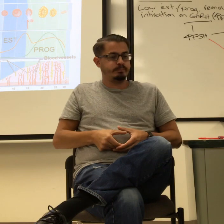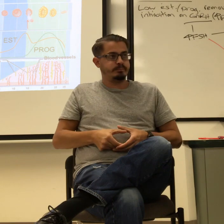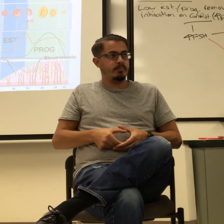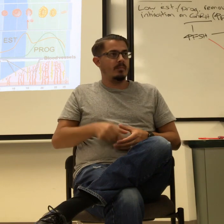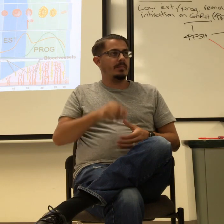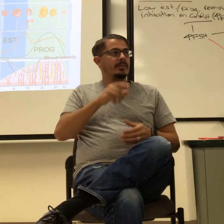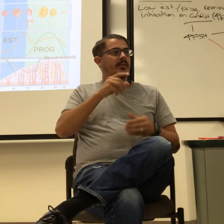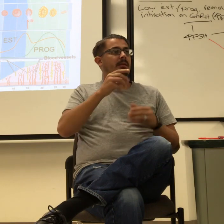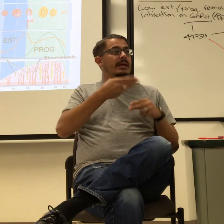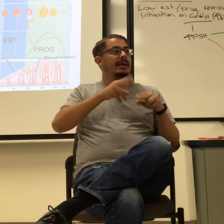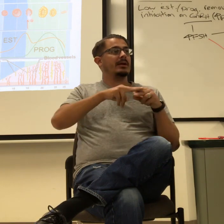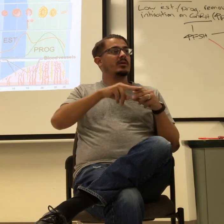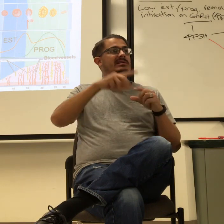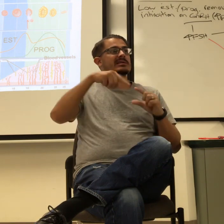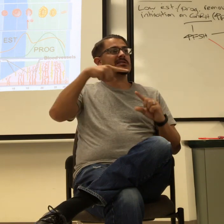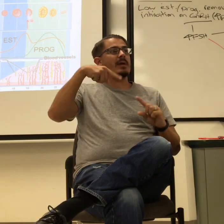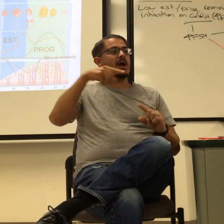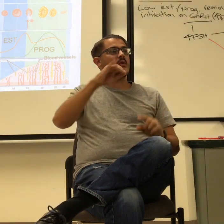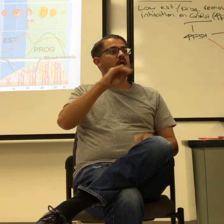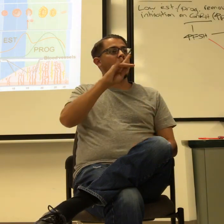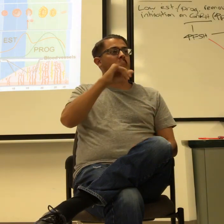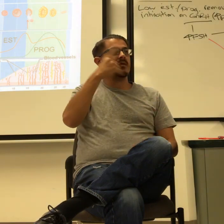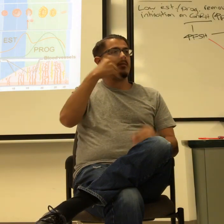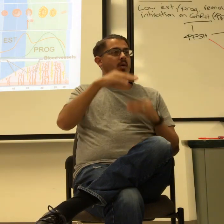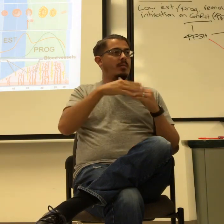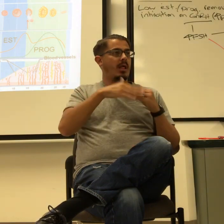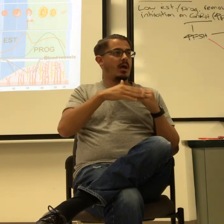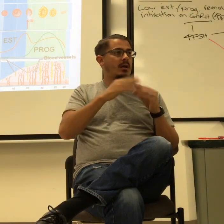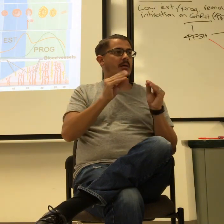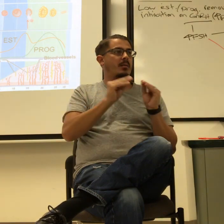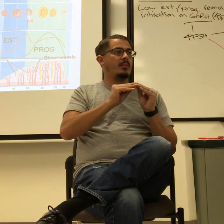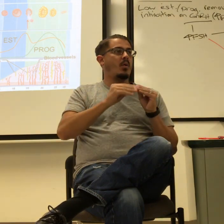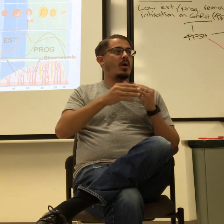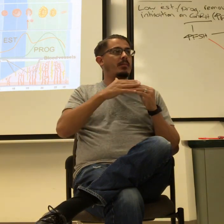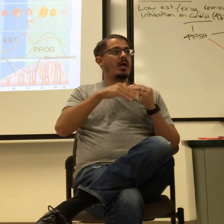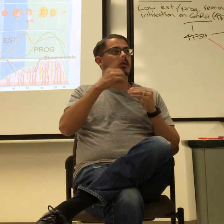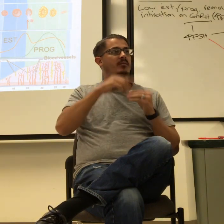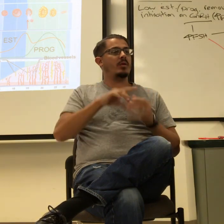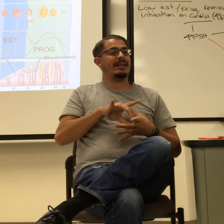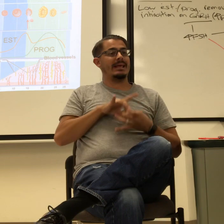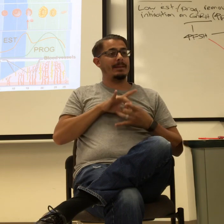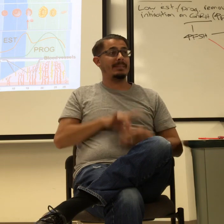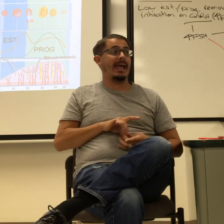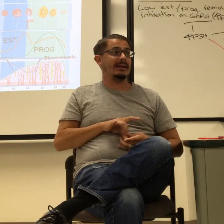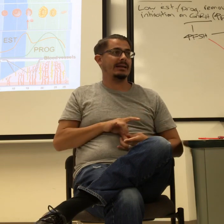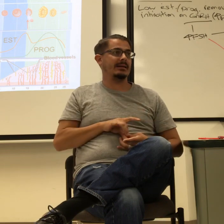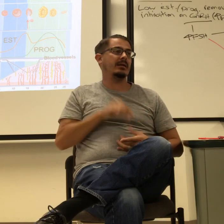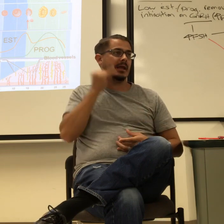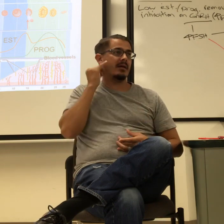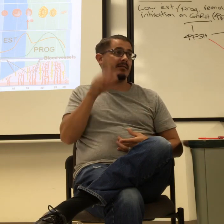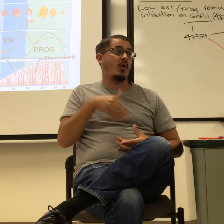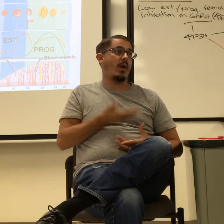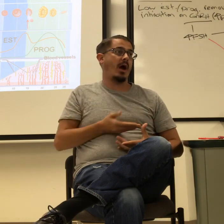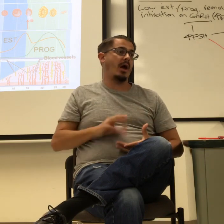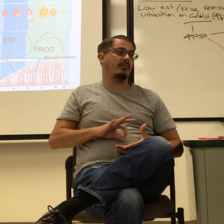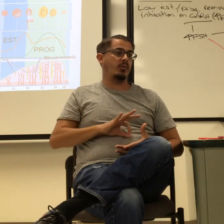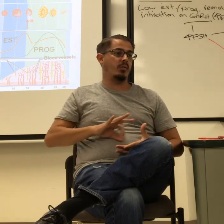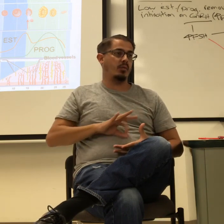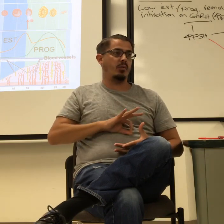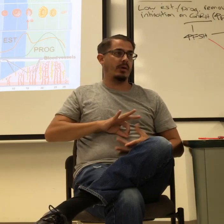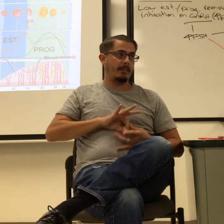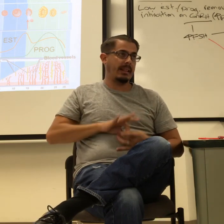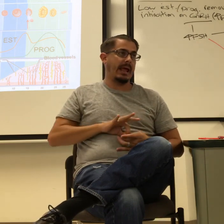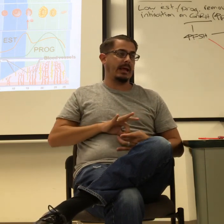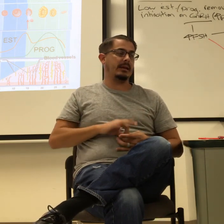Increase the spiral arteries for the blood. More blood for the implanting blastocysts if one should arrive. Increase